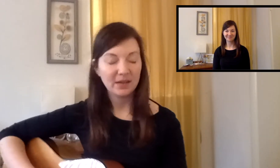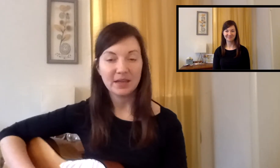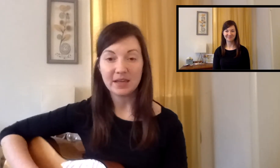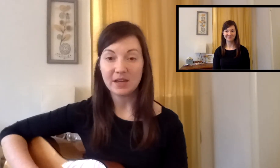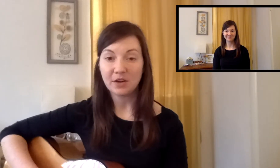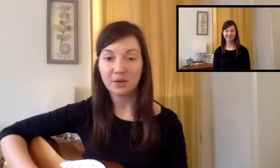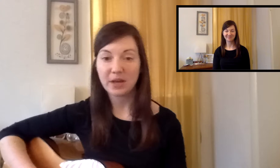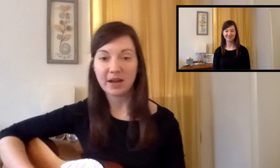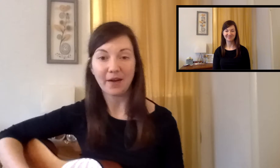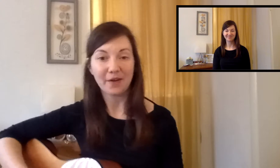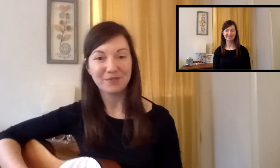Here we go.